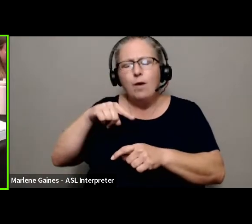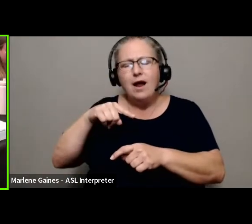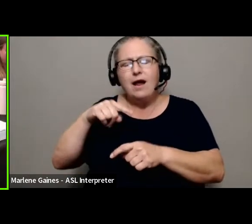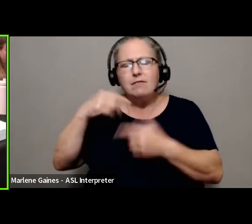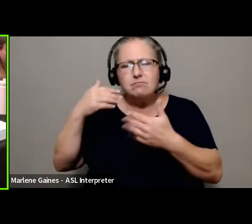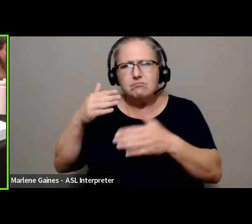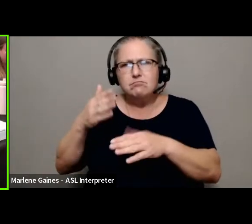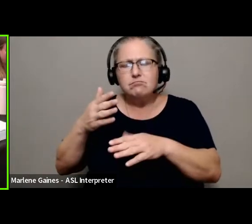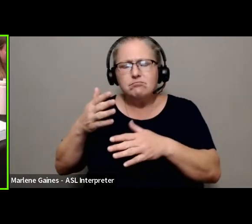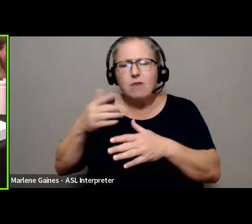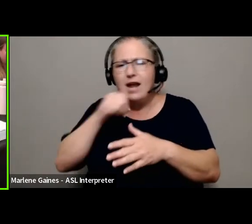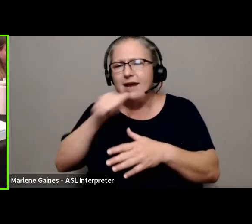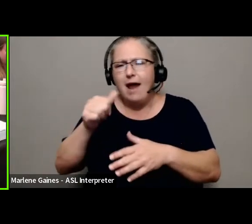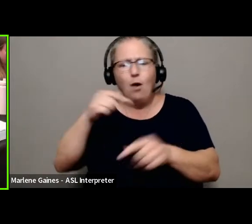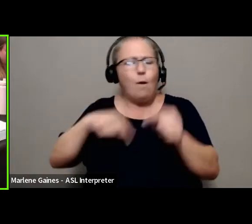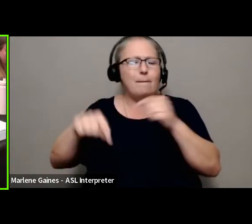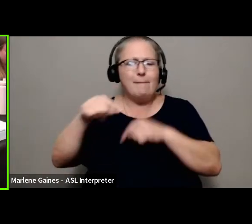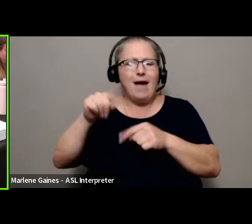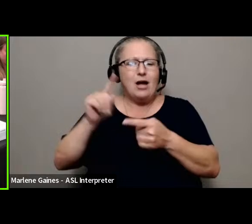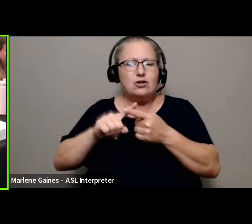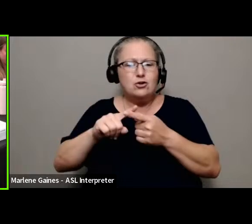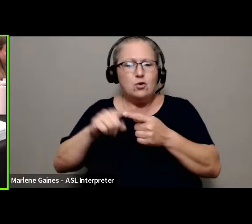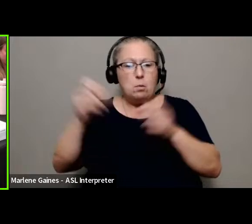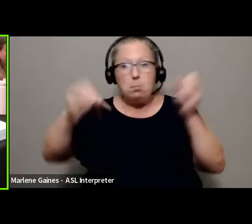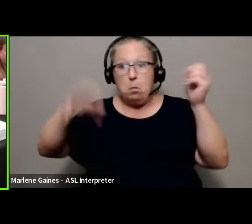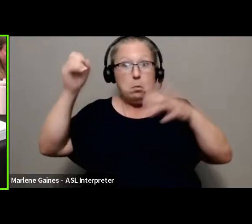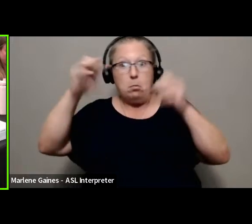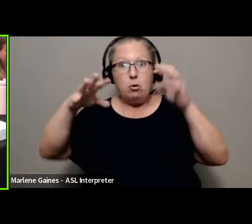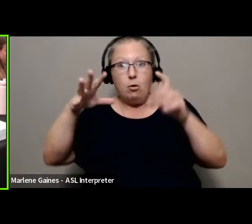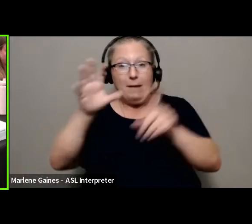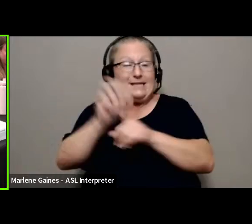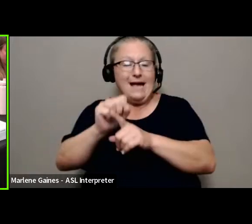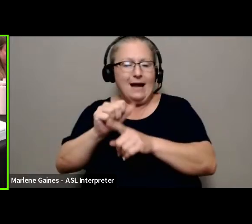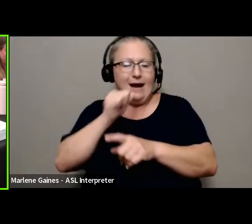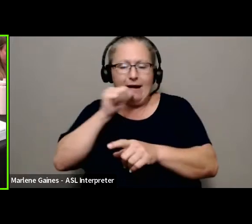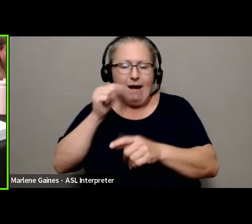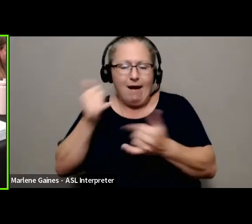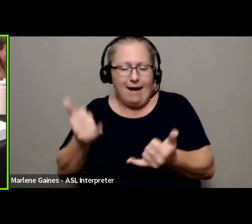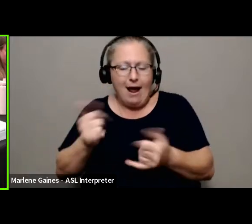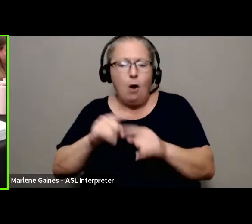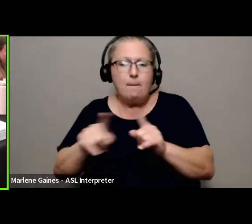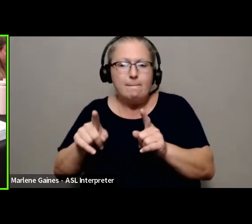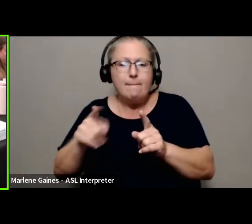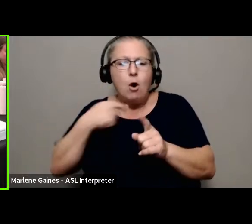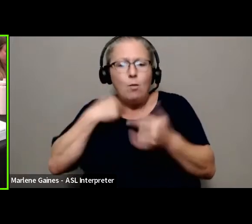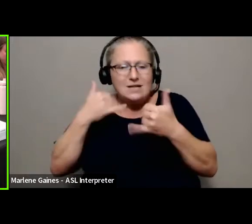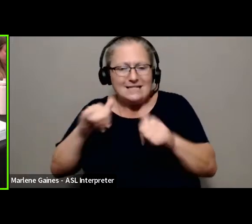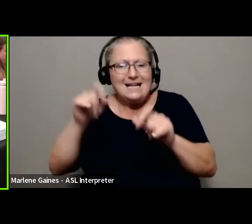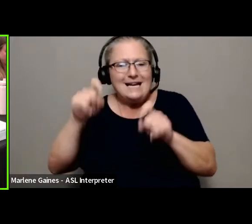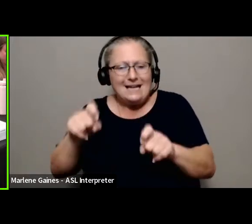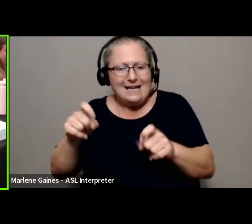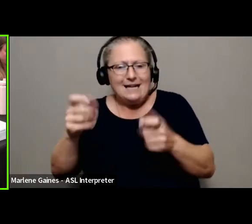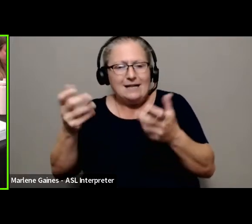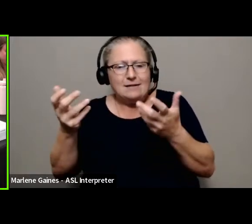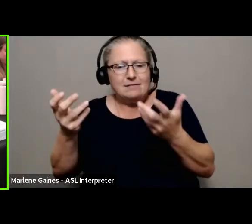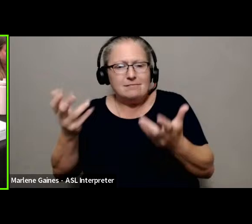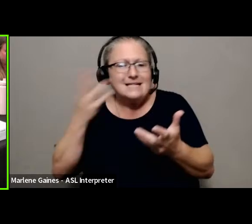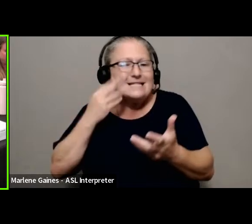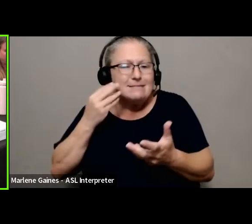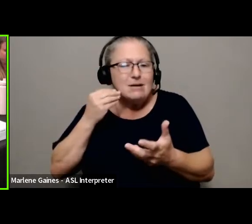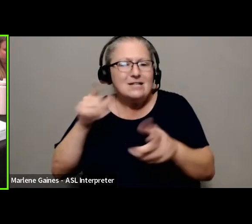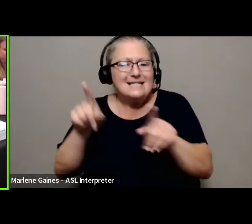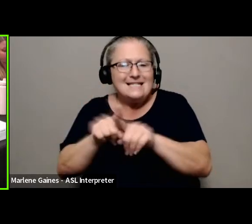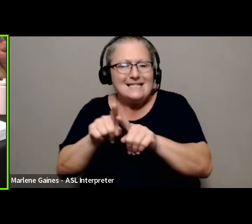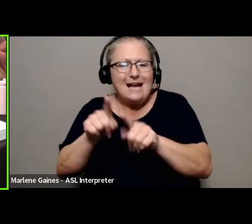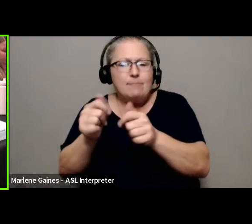I mean, we're not going back to the boom, boom, boom and attacking. That's not where we are, but we still need to kind of experience the